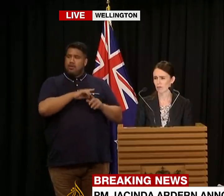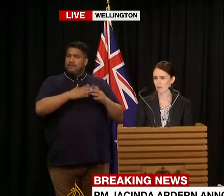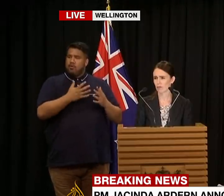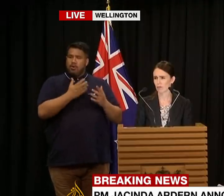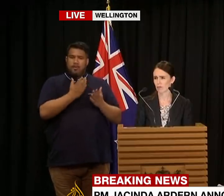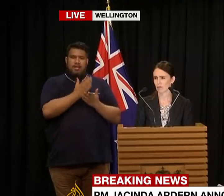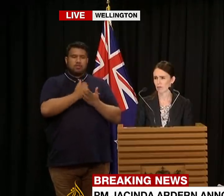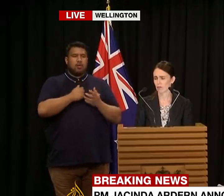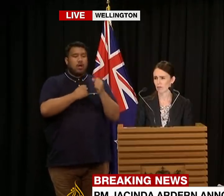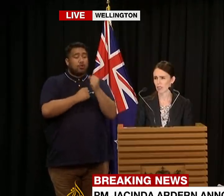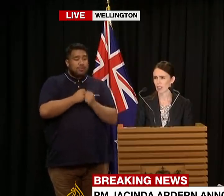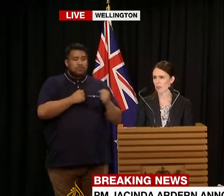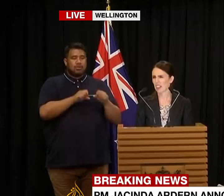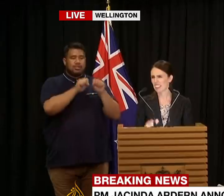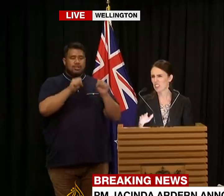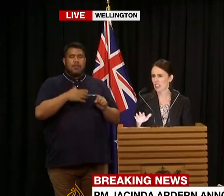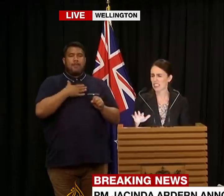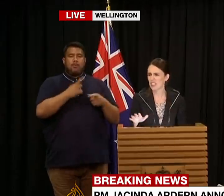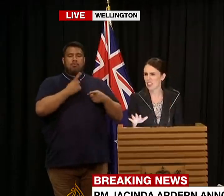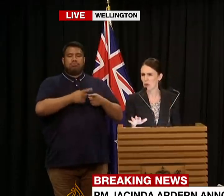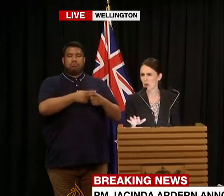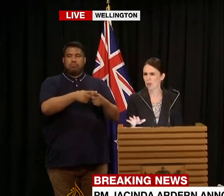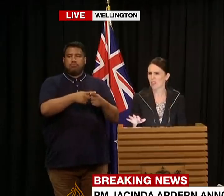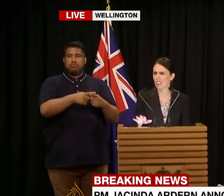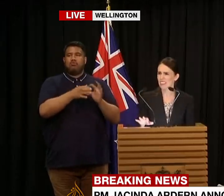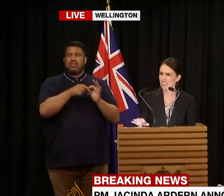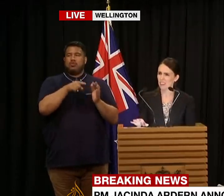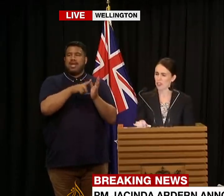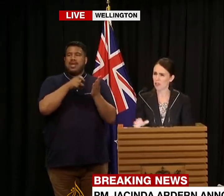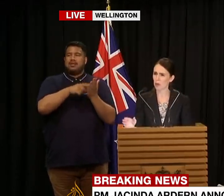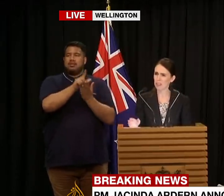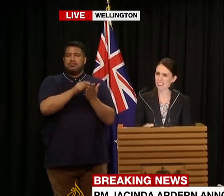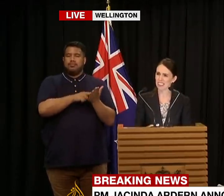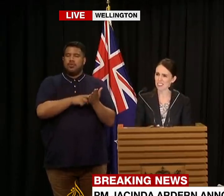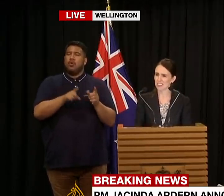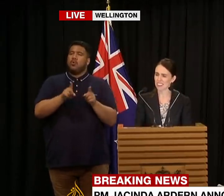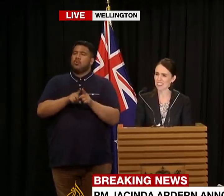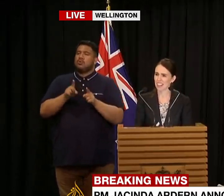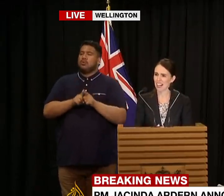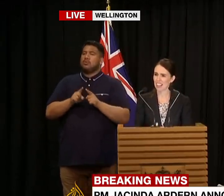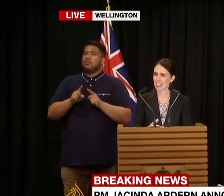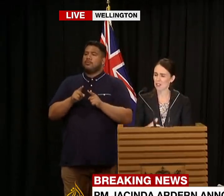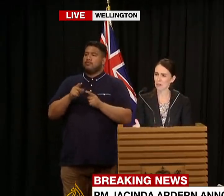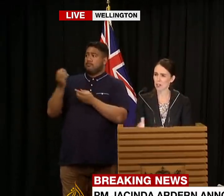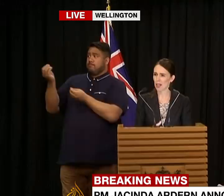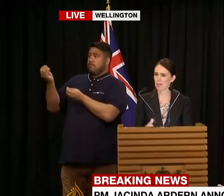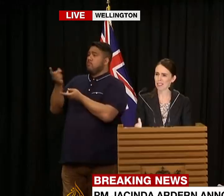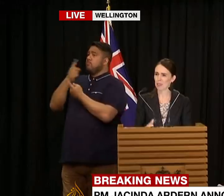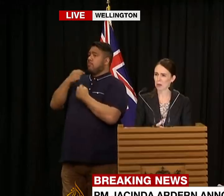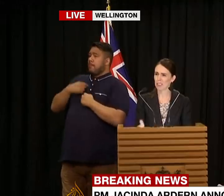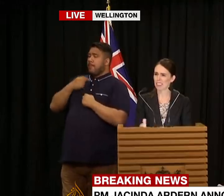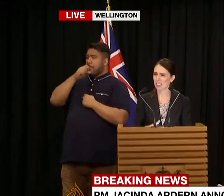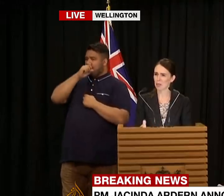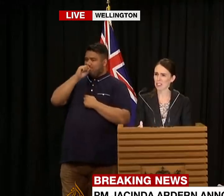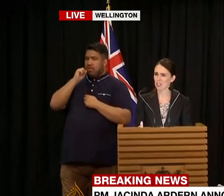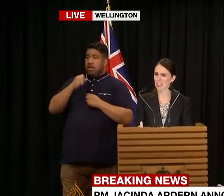efficiency in the administration of the Act. Barry, essentially what we were being advised is that not everyone was necessarily engaged full-time in